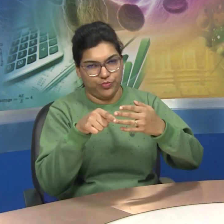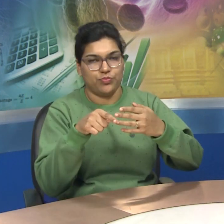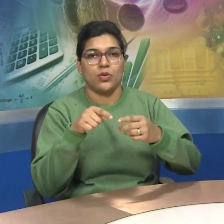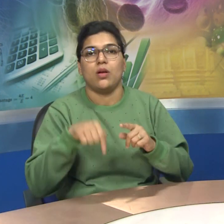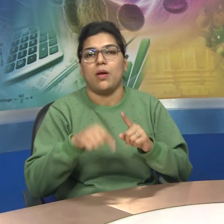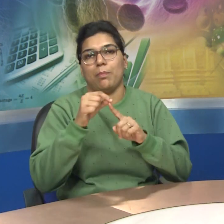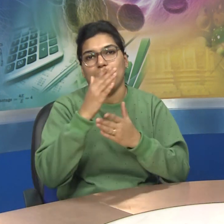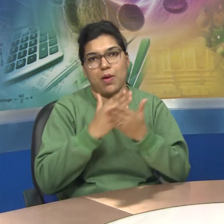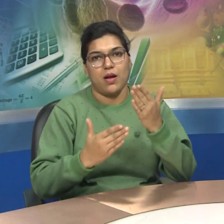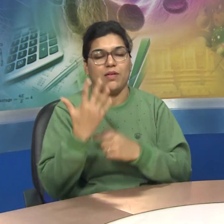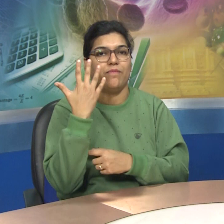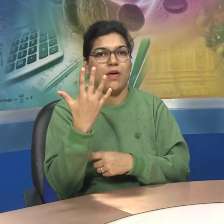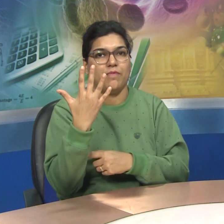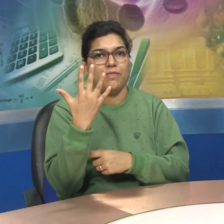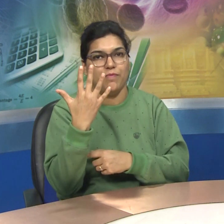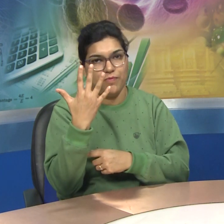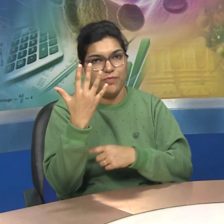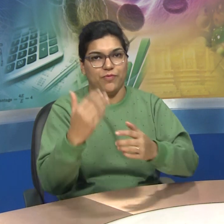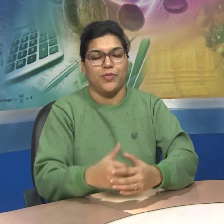sources. This video is part 5.